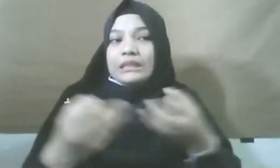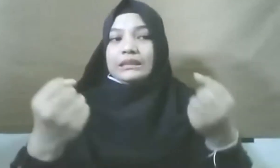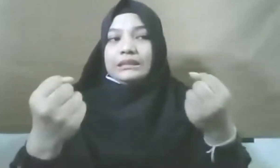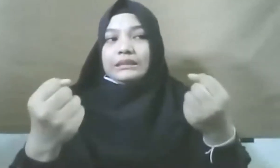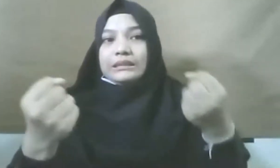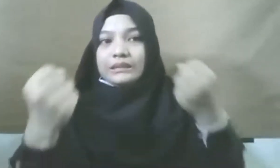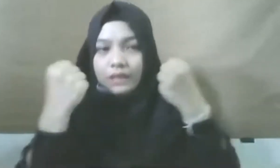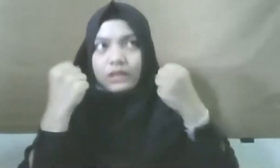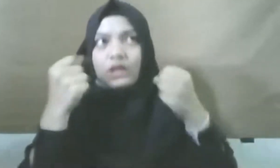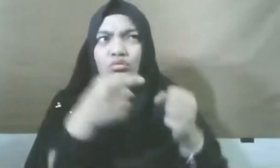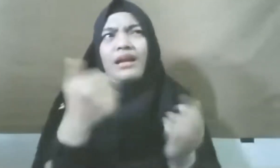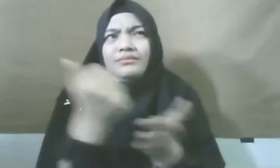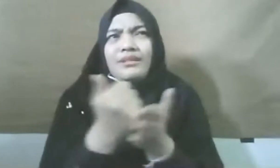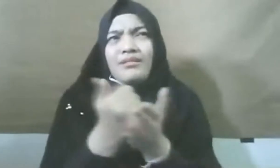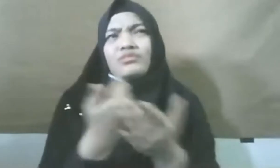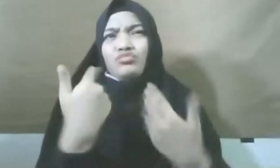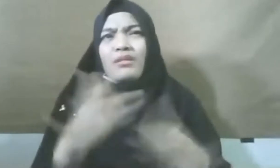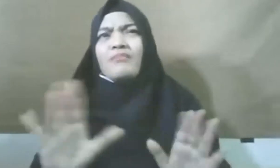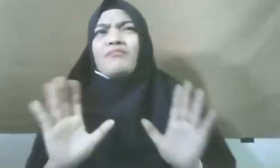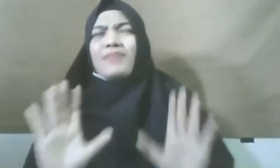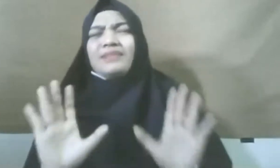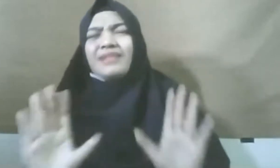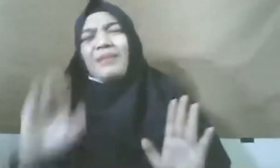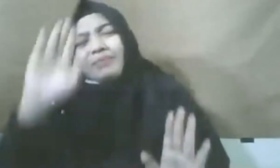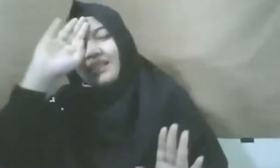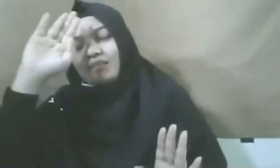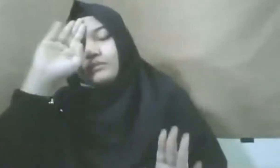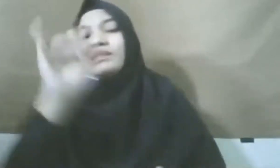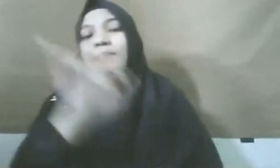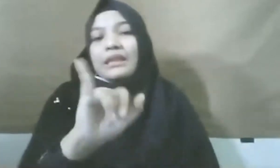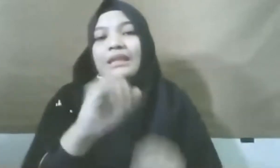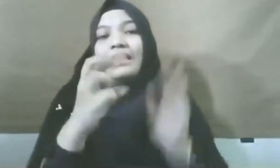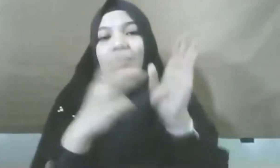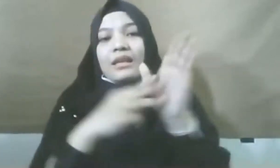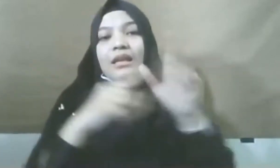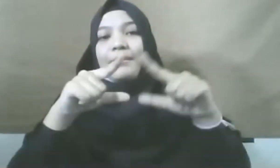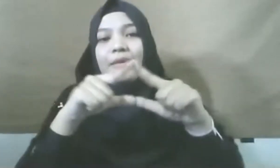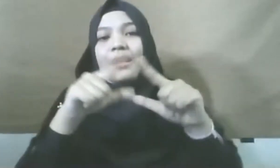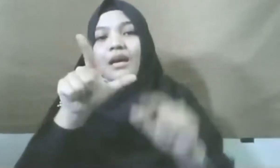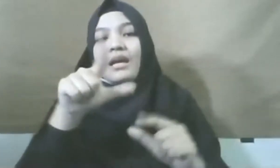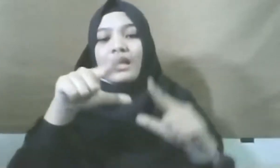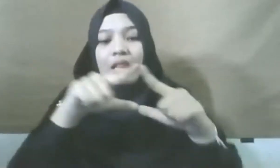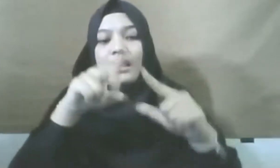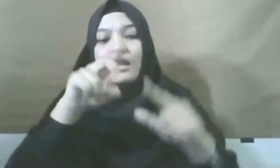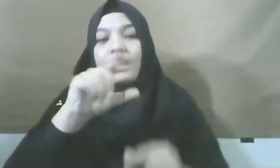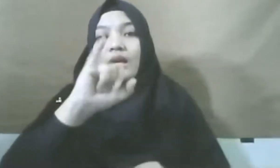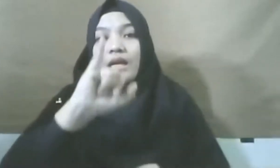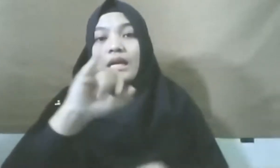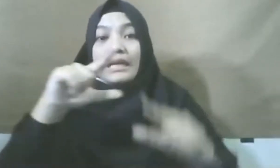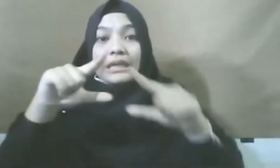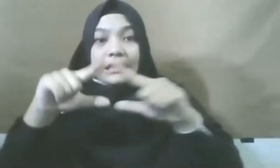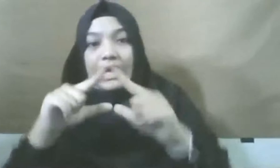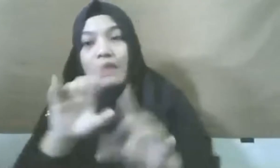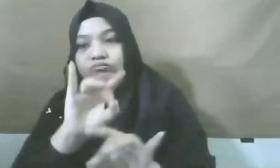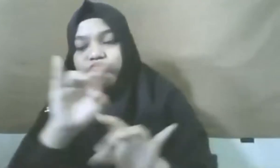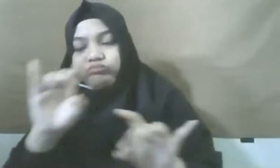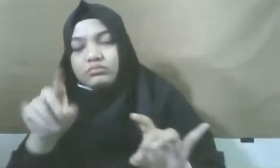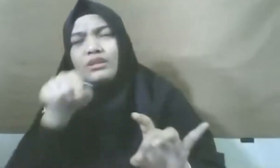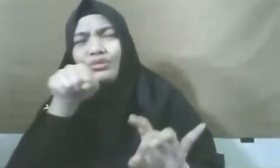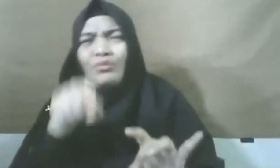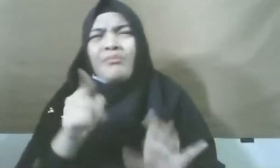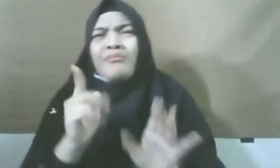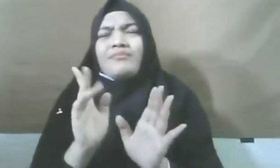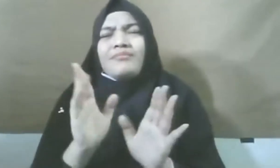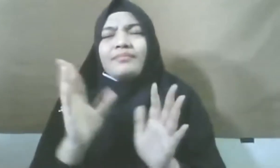malaria, and HIV, of course. All of the limited services that used to go into providing care